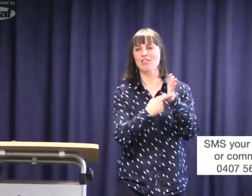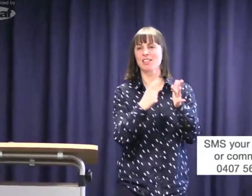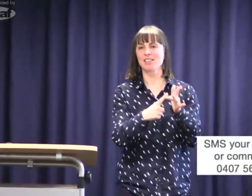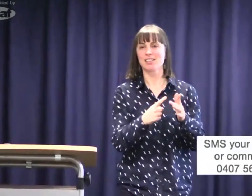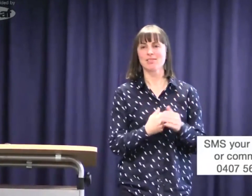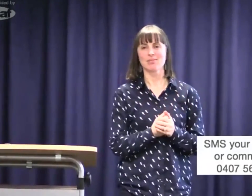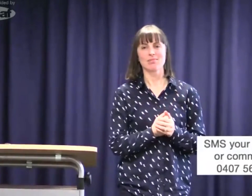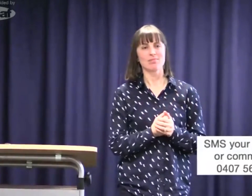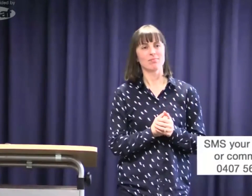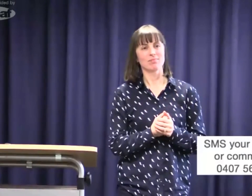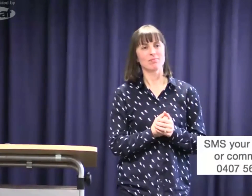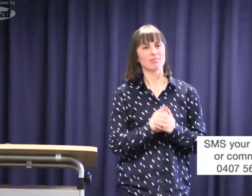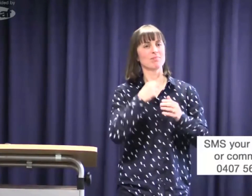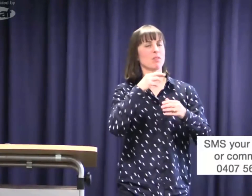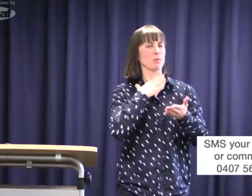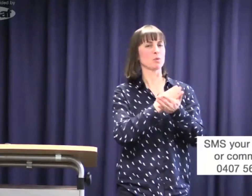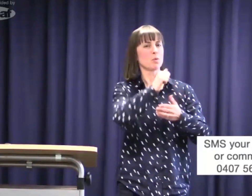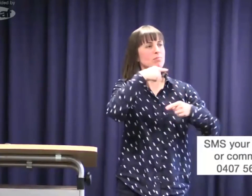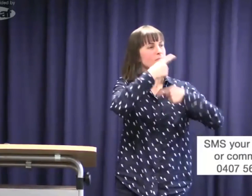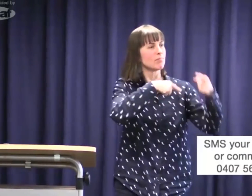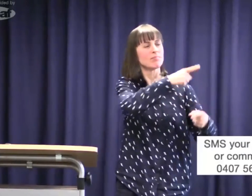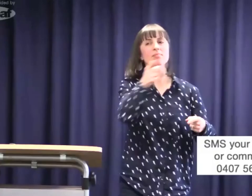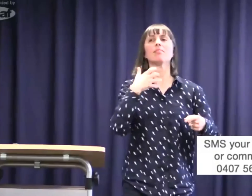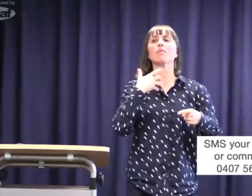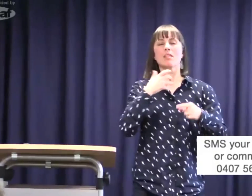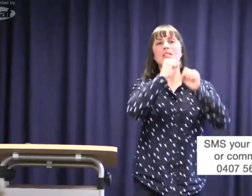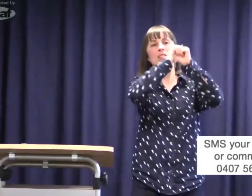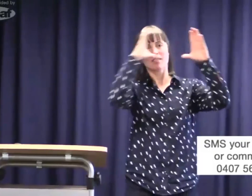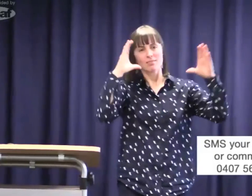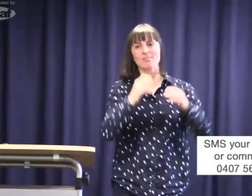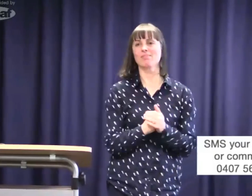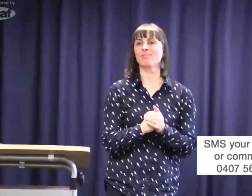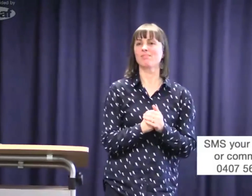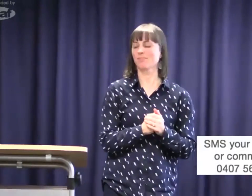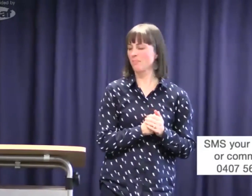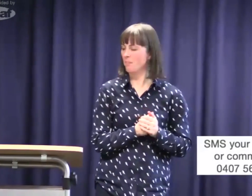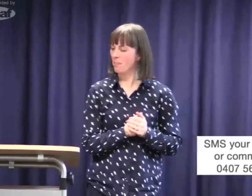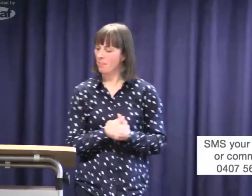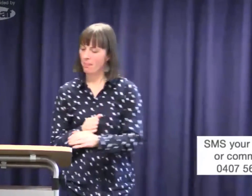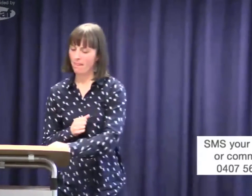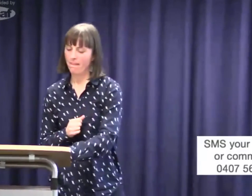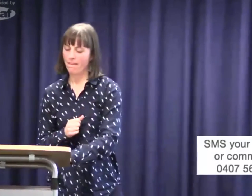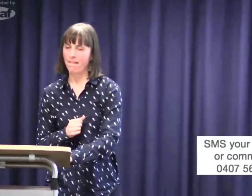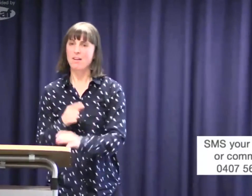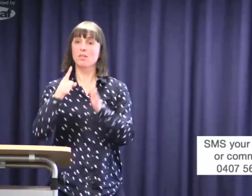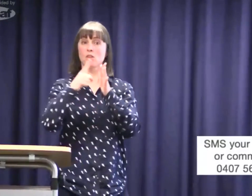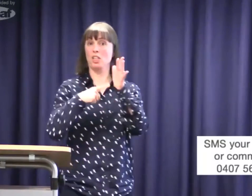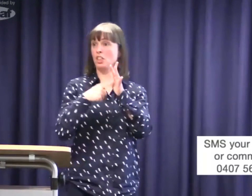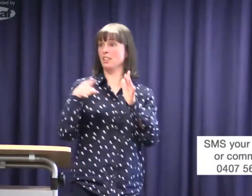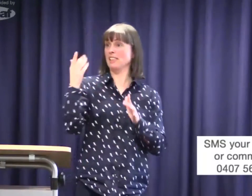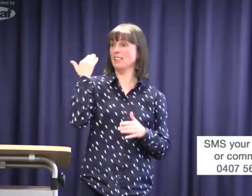Thanks to Michelle and Keri from Wesley Mission and NABS. I'm sure that your information has provided much more clarity to our audience.